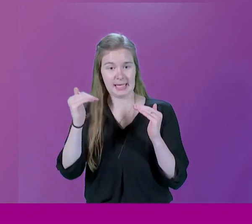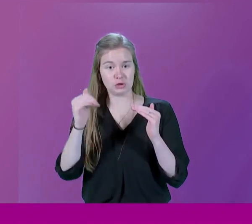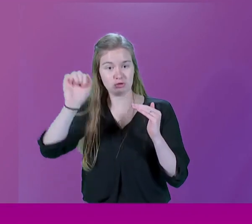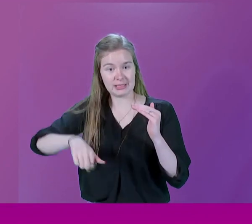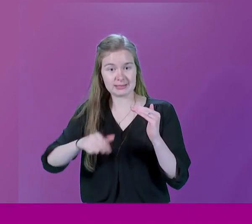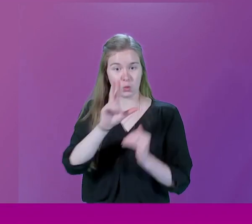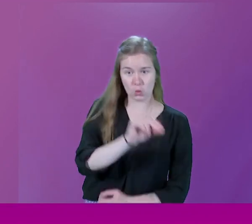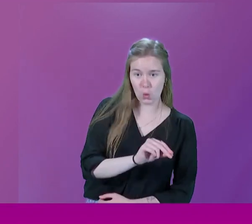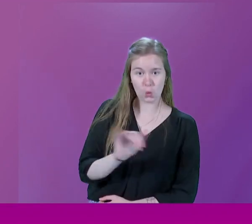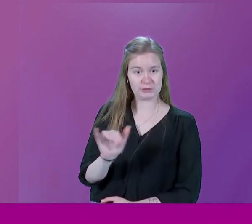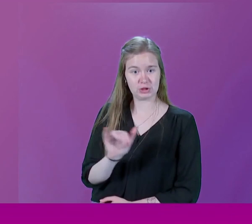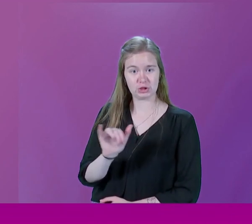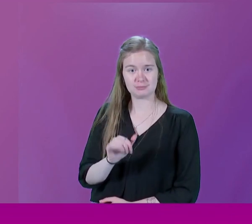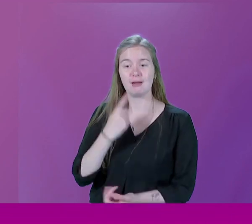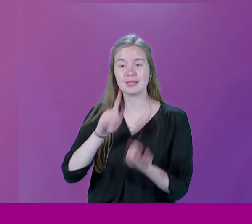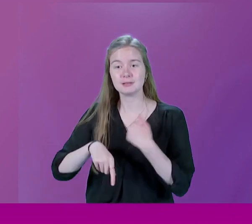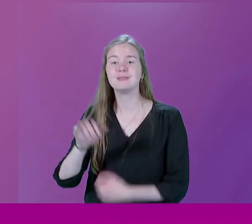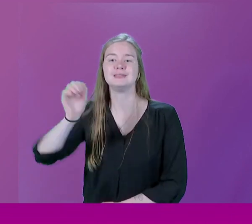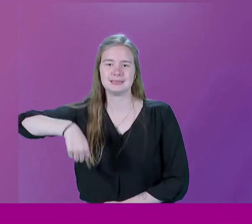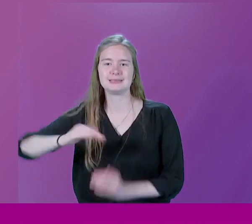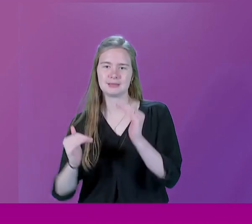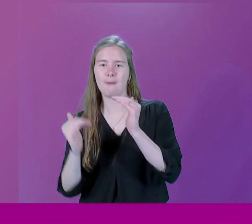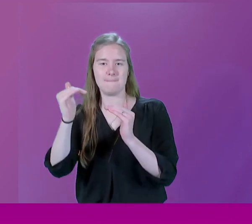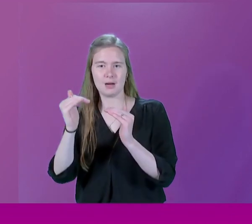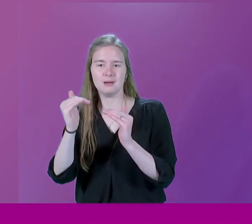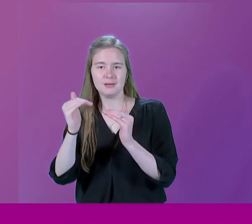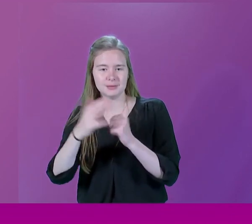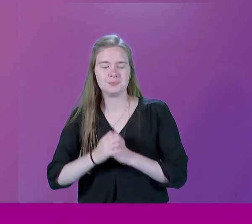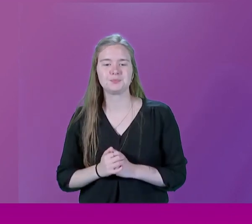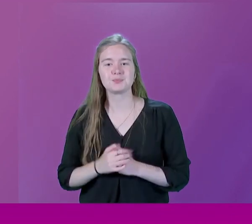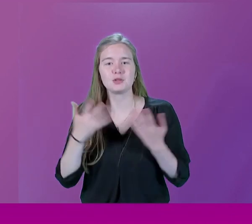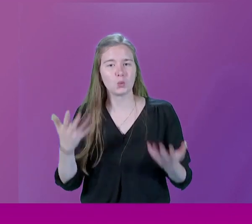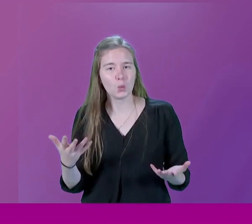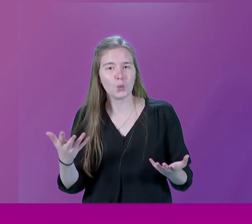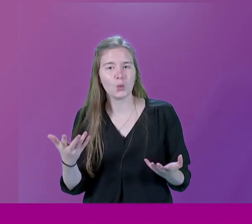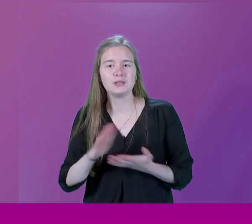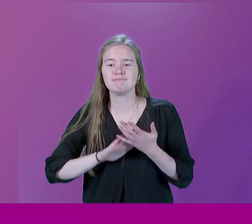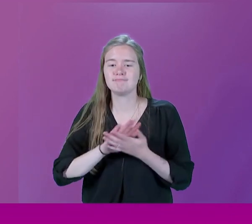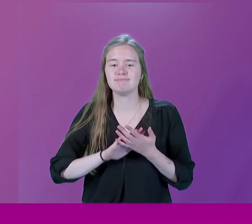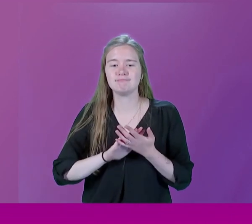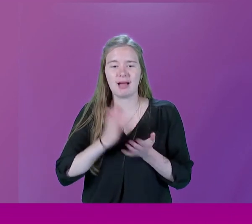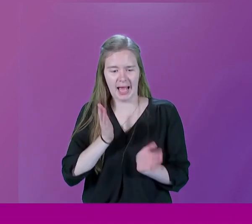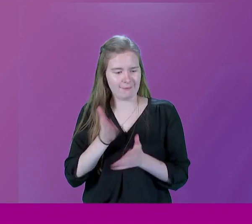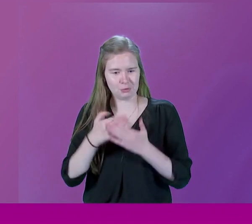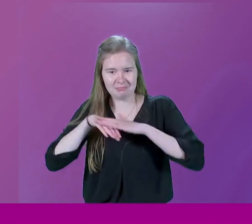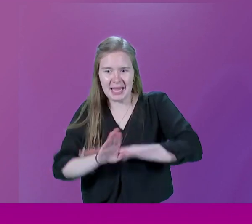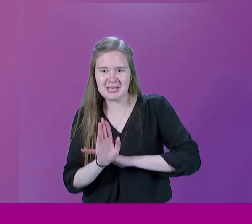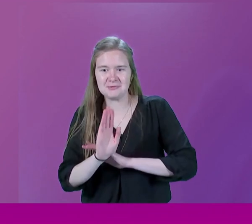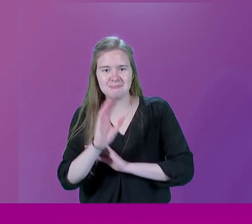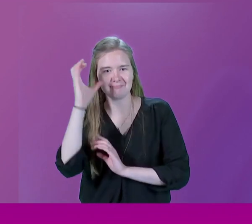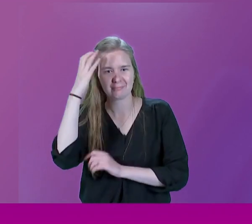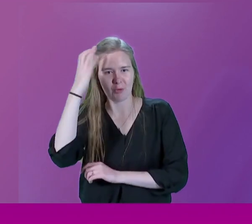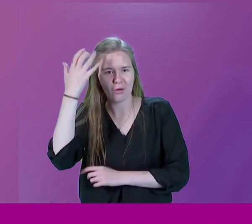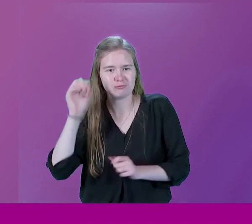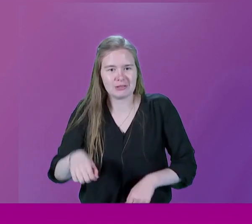get in? Yes or no? The answer was yes. So that came back from them. So therefore, I must get in. It's as